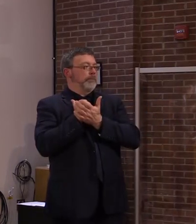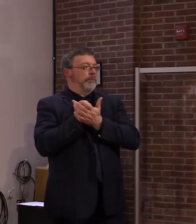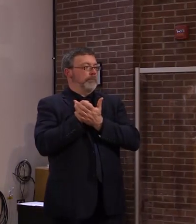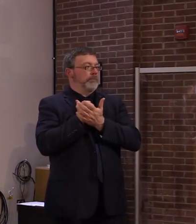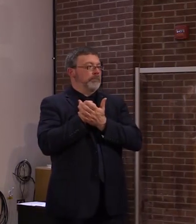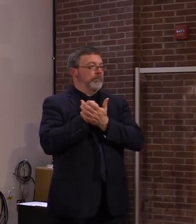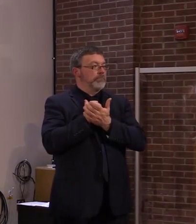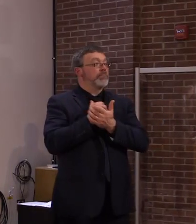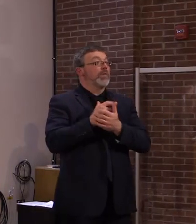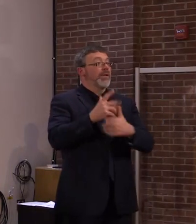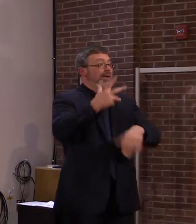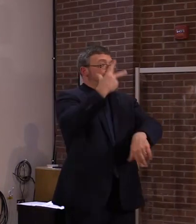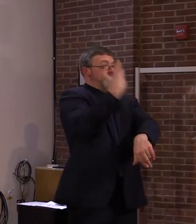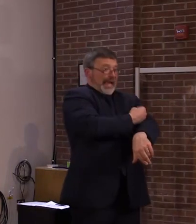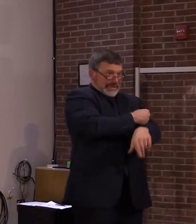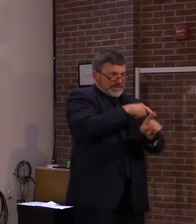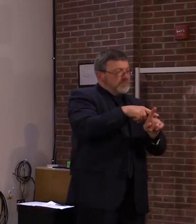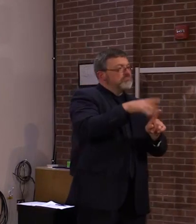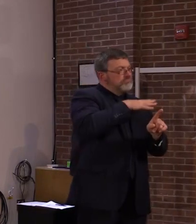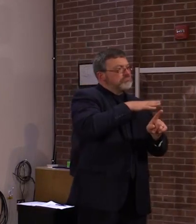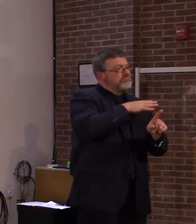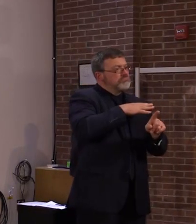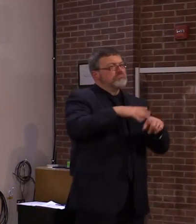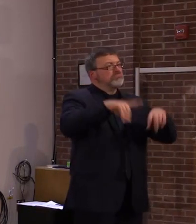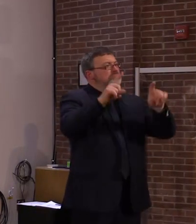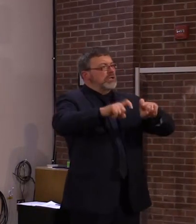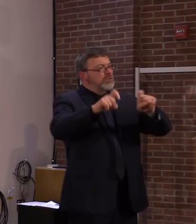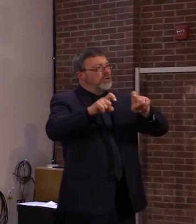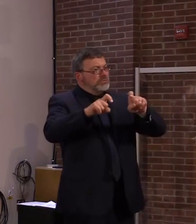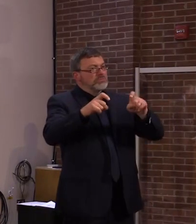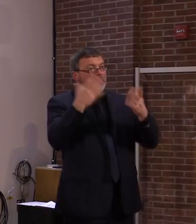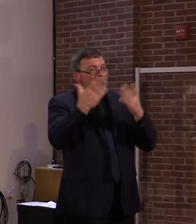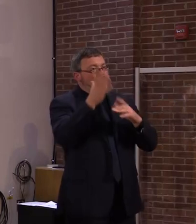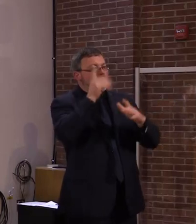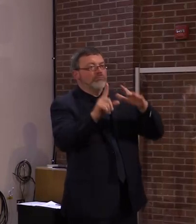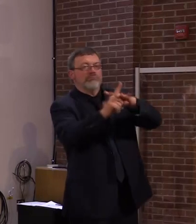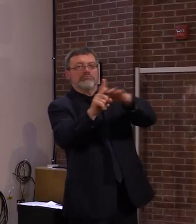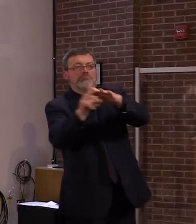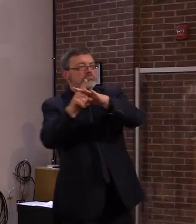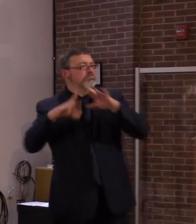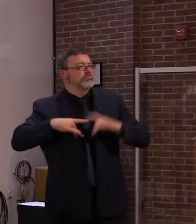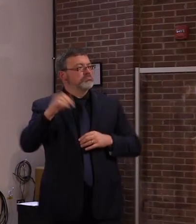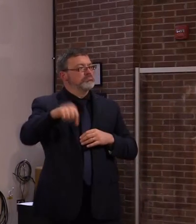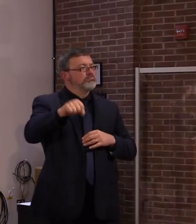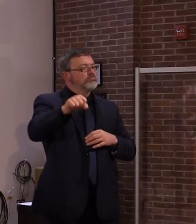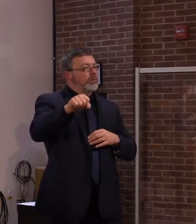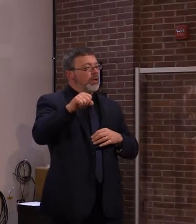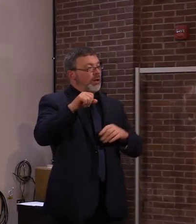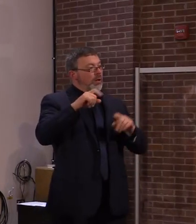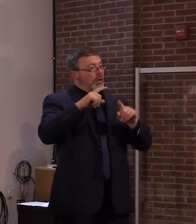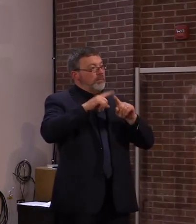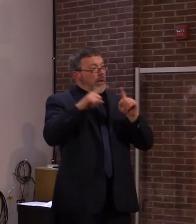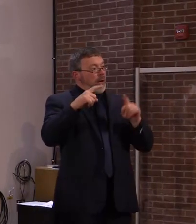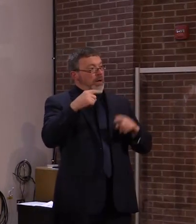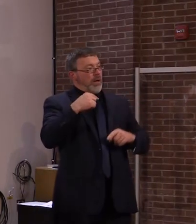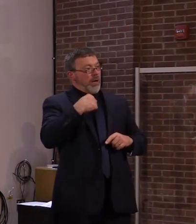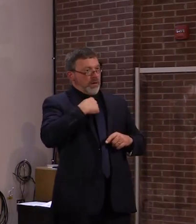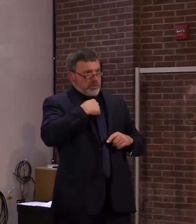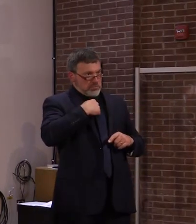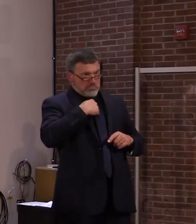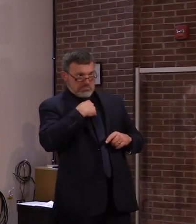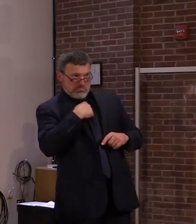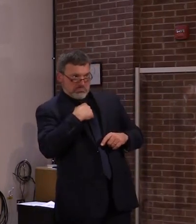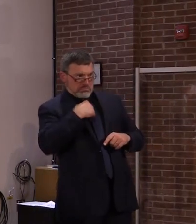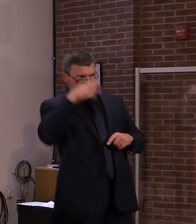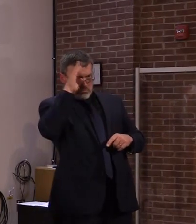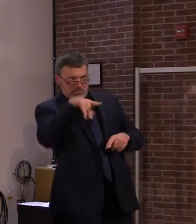could test and might find they have a positive result, but they never would have self-reported themselves as a case because they